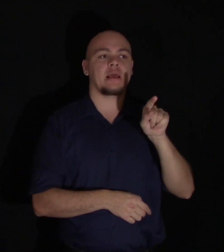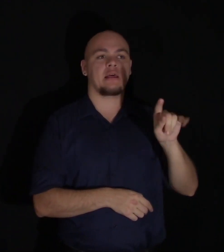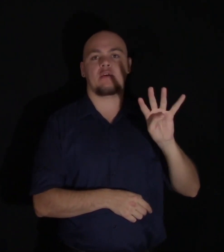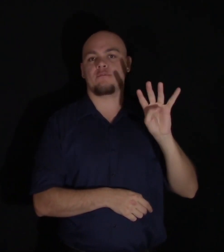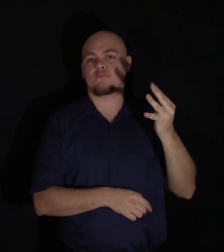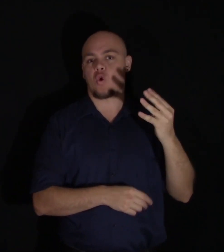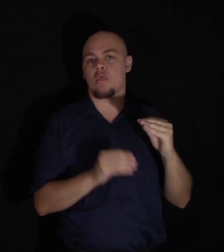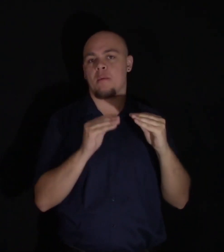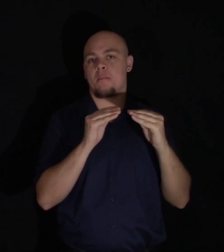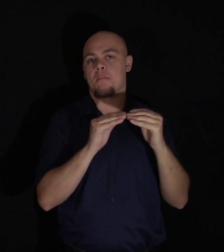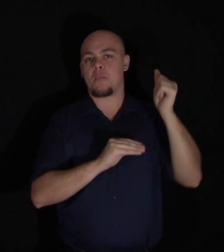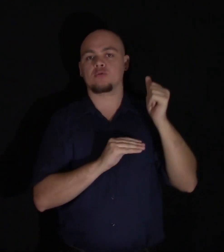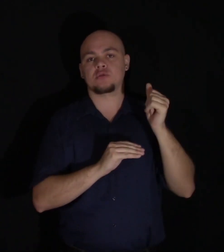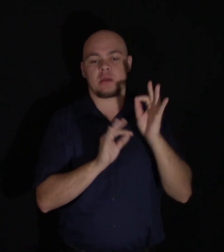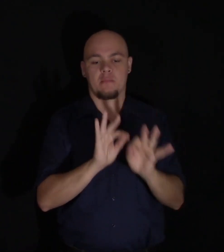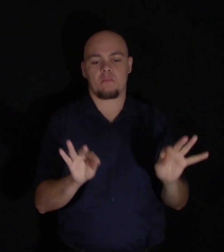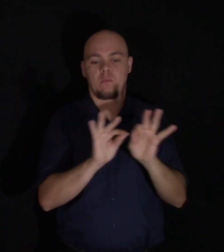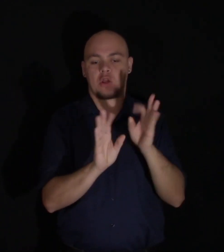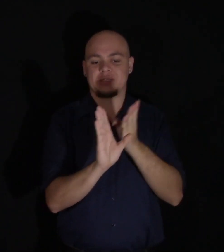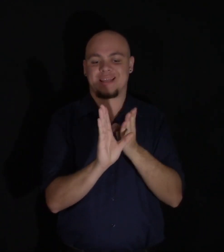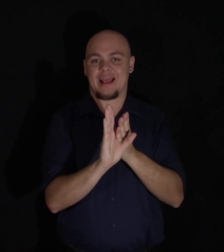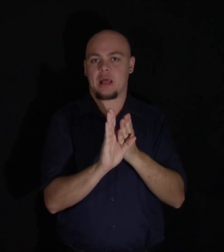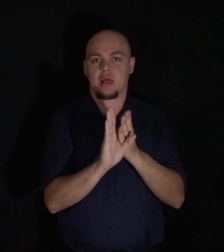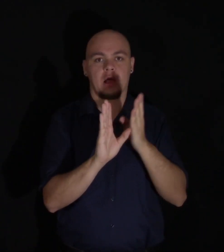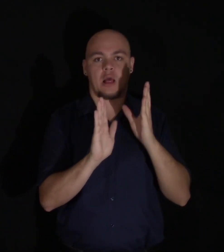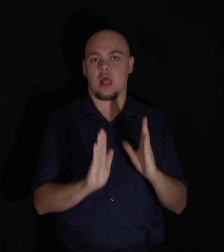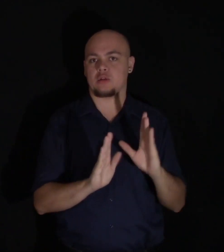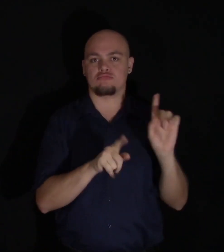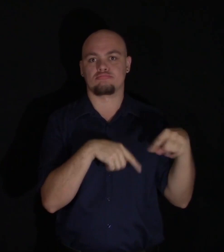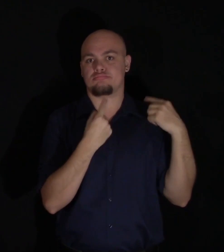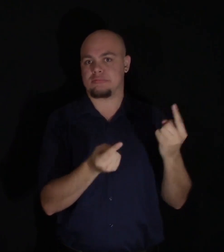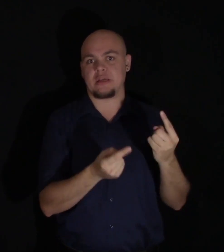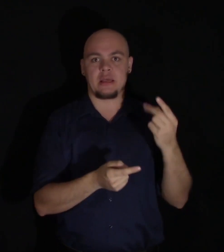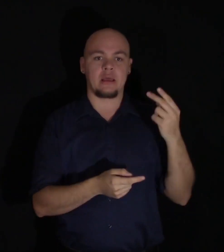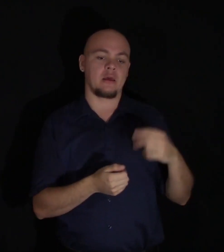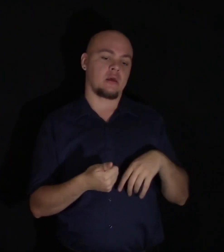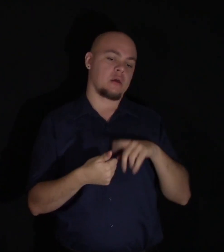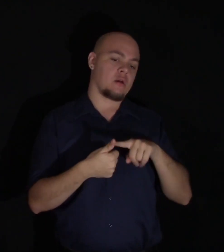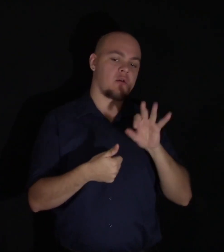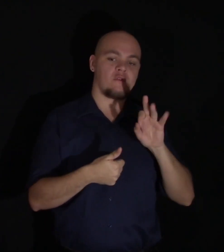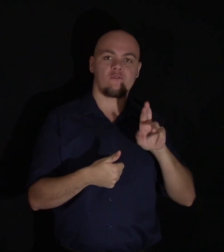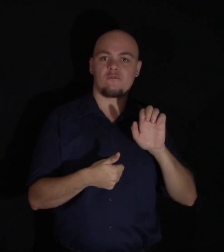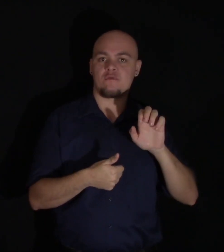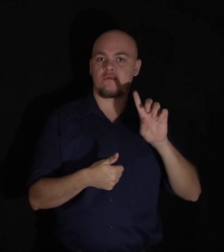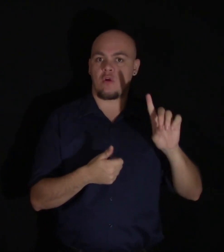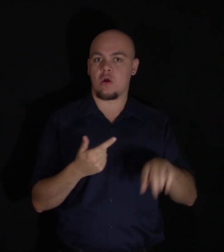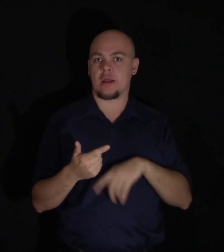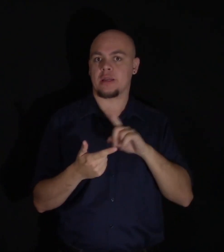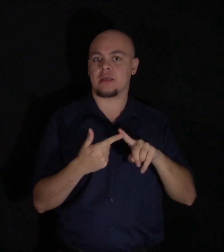important psychologist in history. You know, like Freud, Skinner, somebody in Bandura.